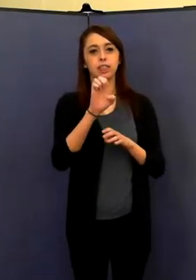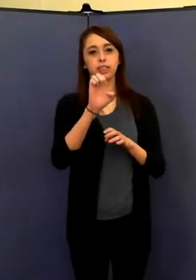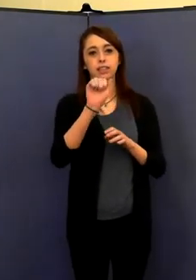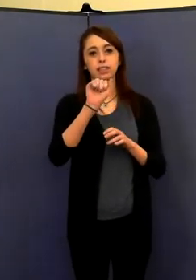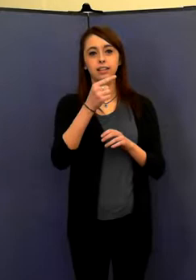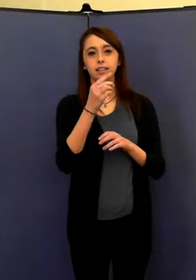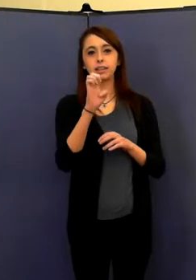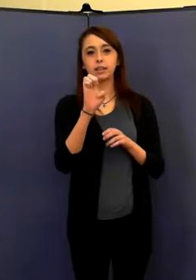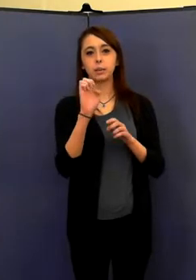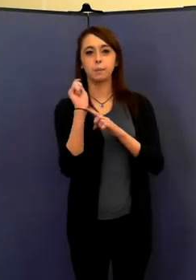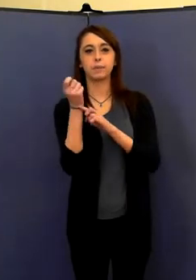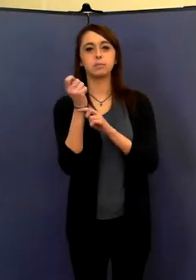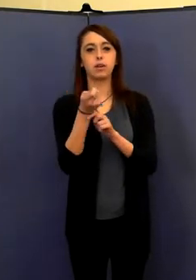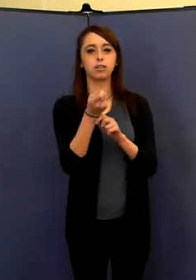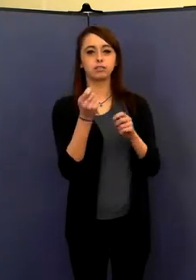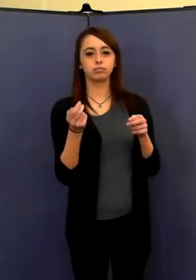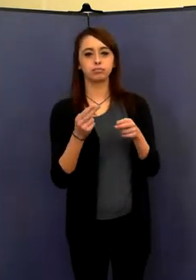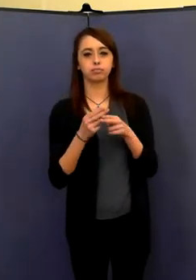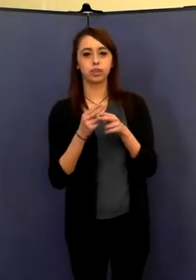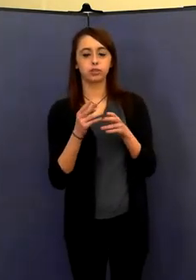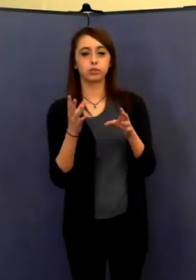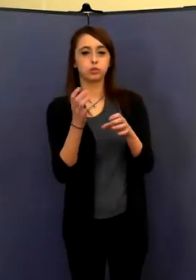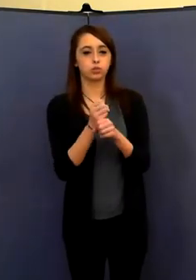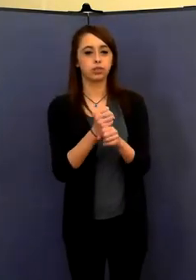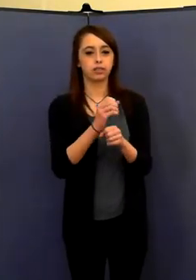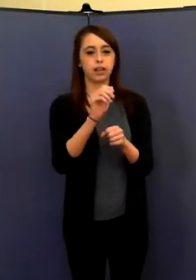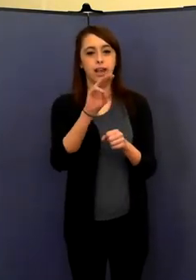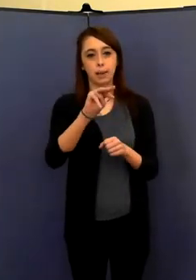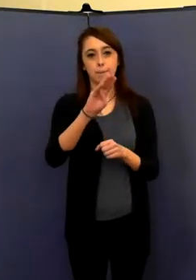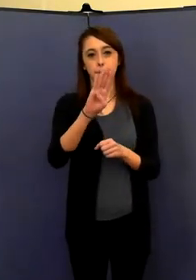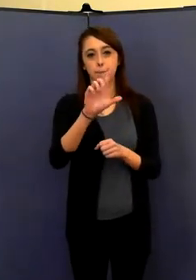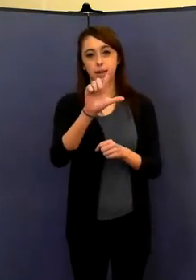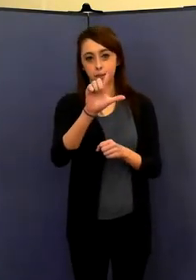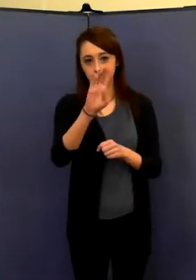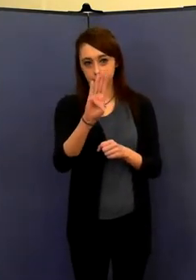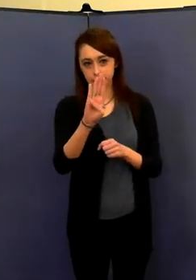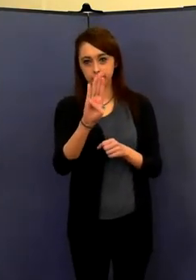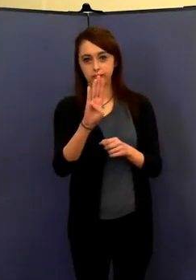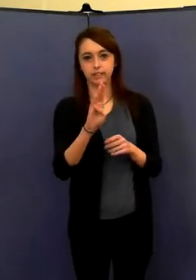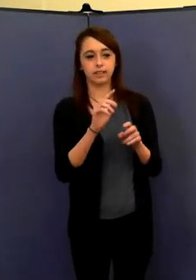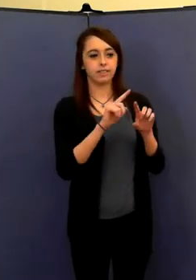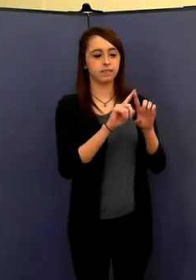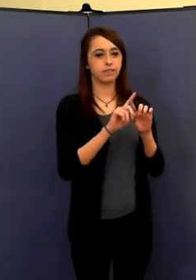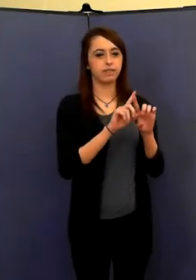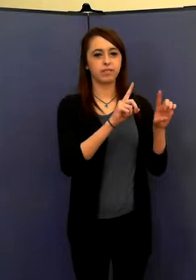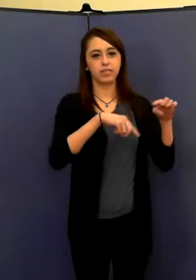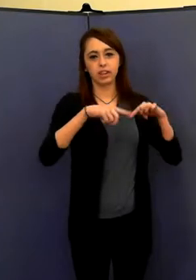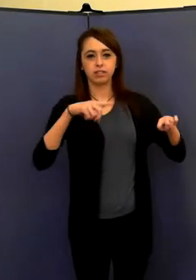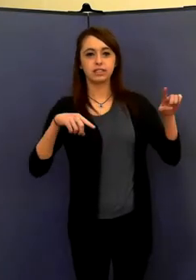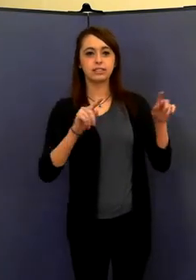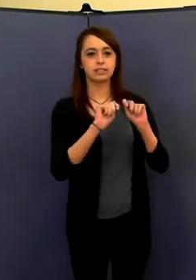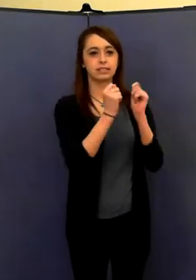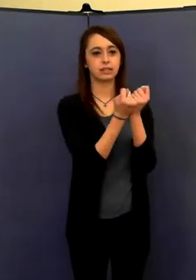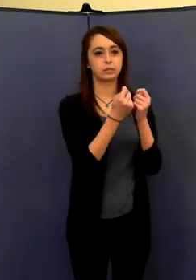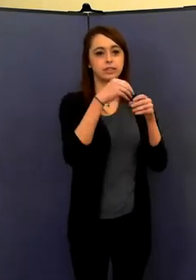MLB, and there are various teams within the MLB. There are 30 teams, and they're further divided into